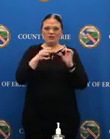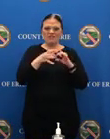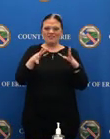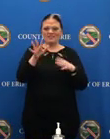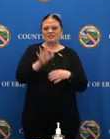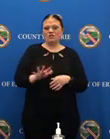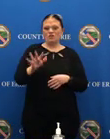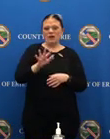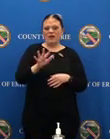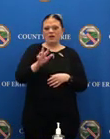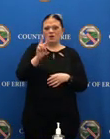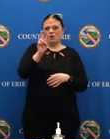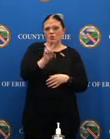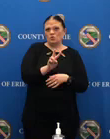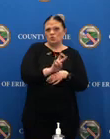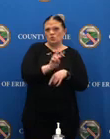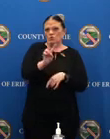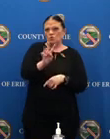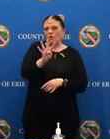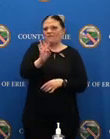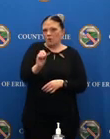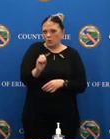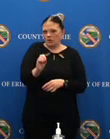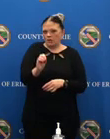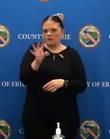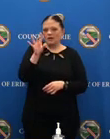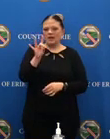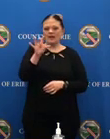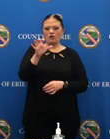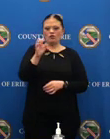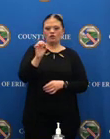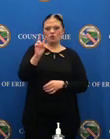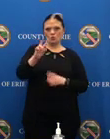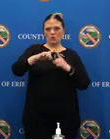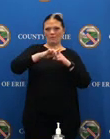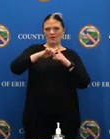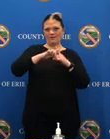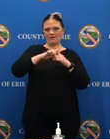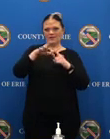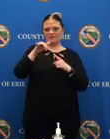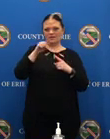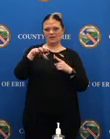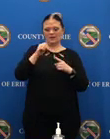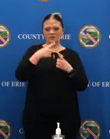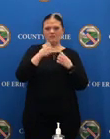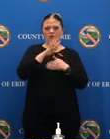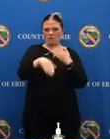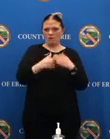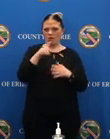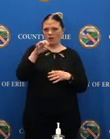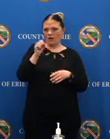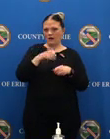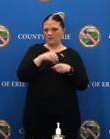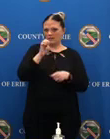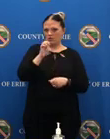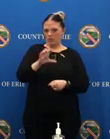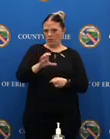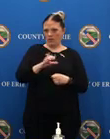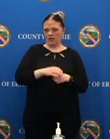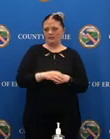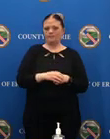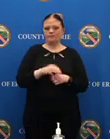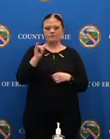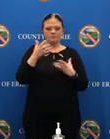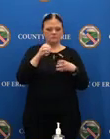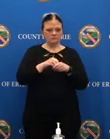around 2:40, there are 802 positive cases from all labs in Erie County.